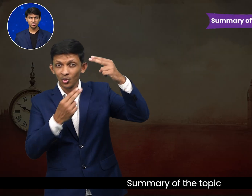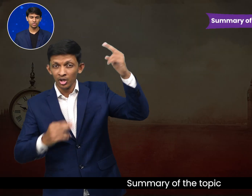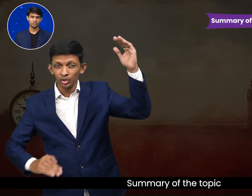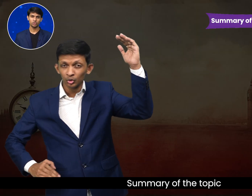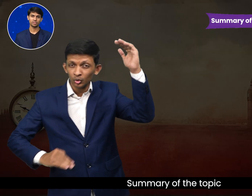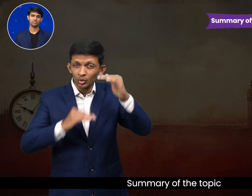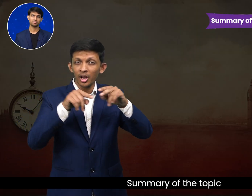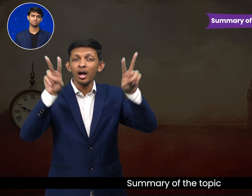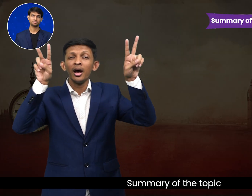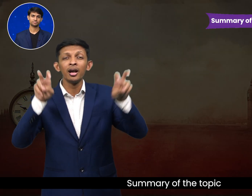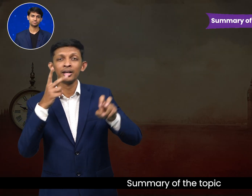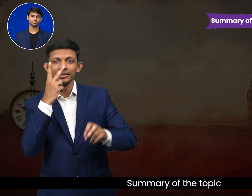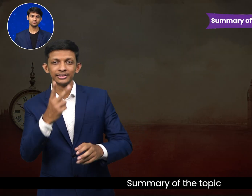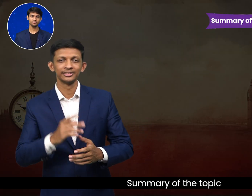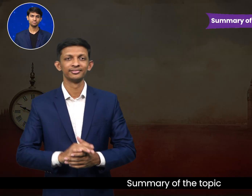Summary of the topic.